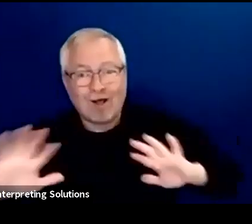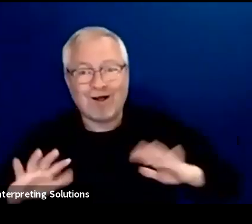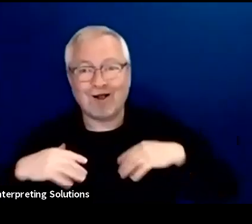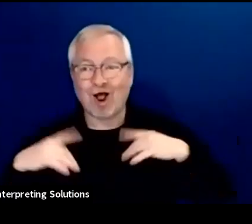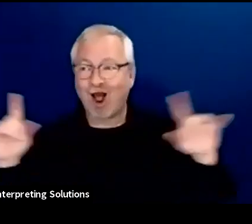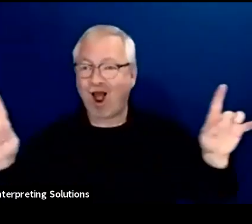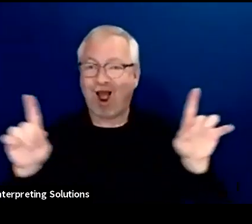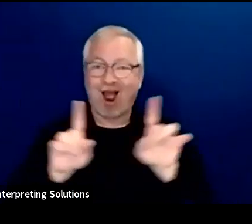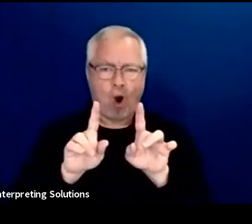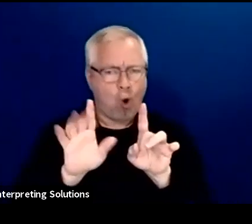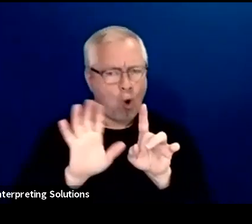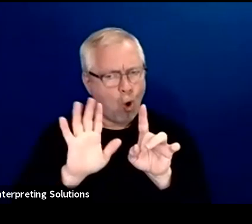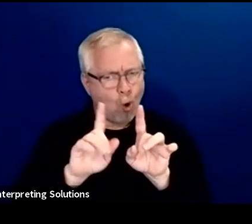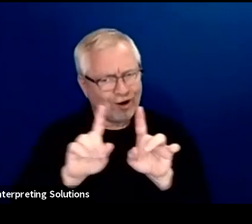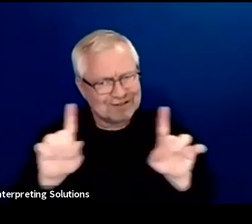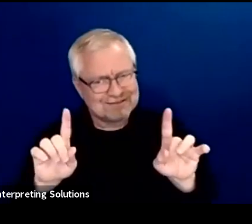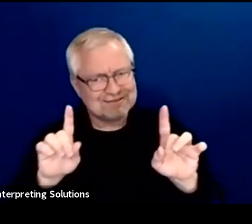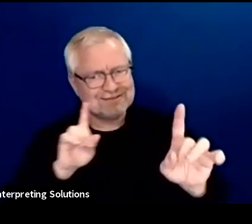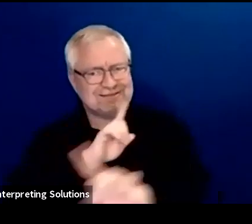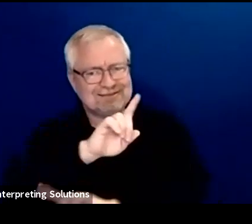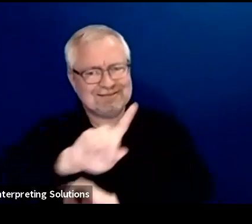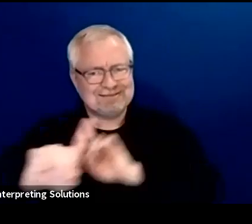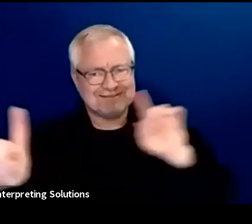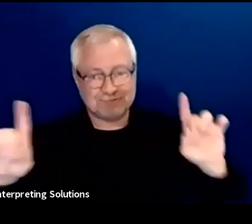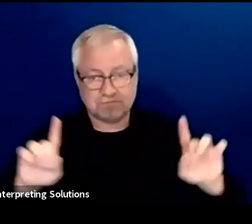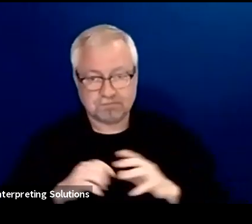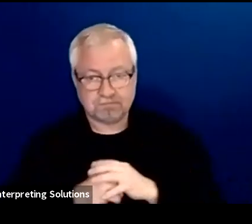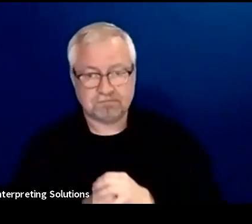about social distancing.